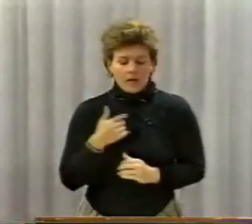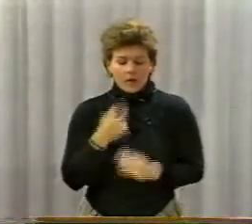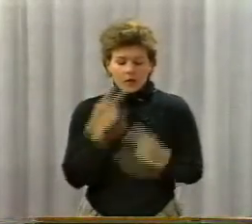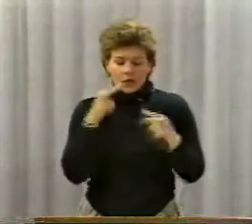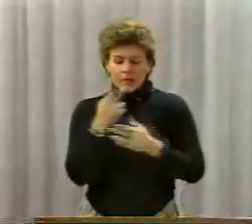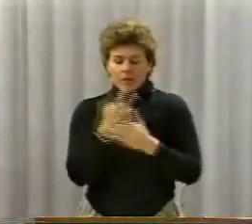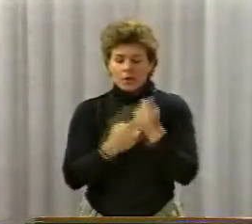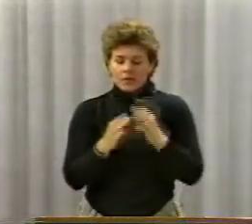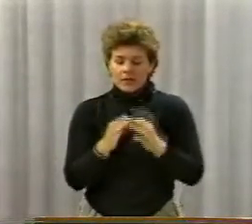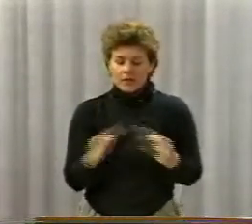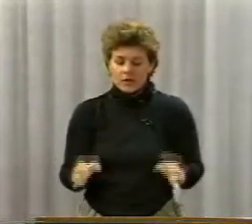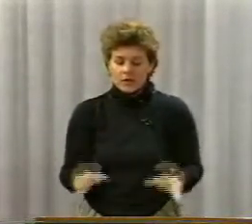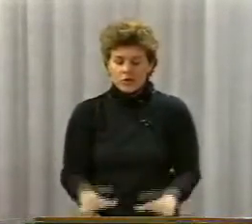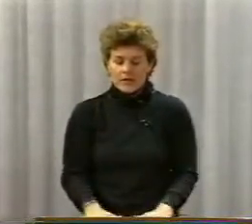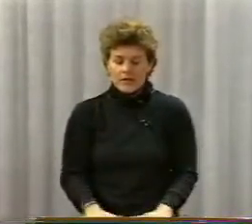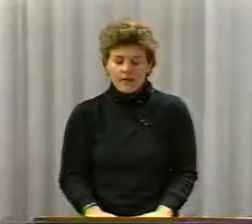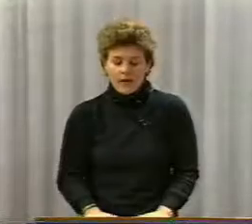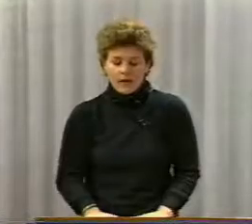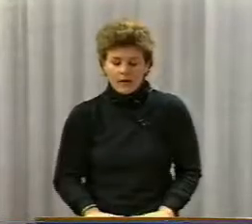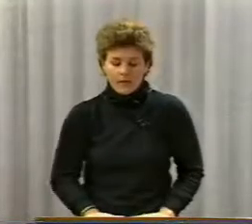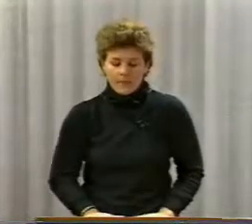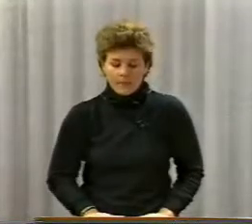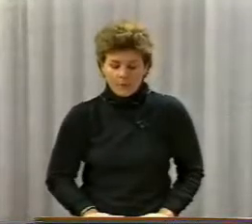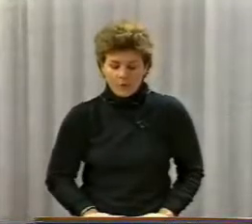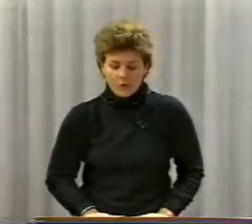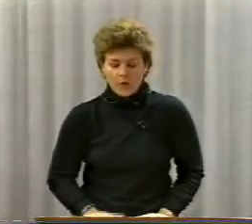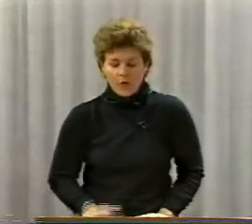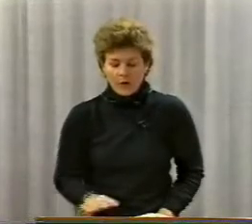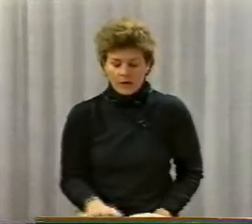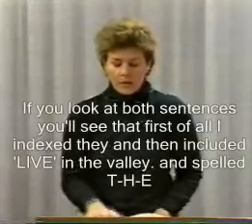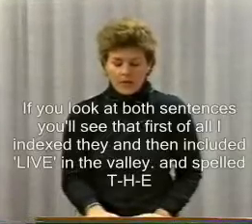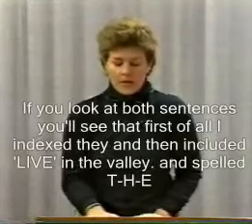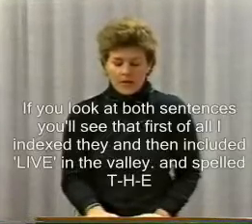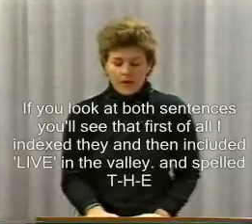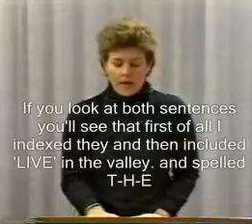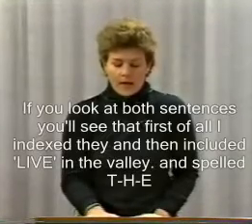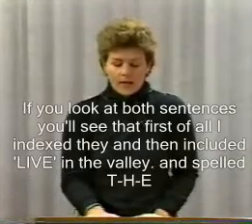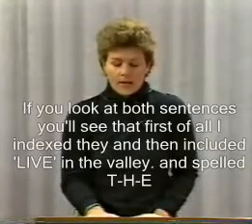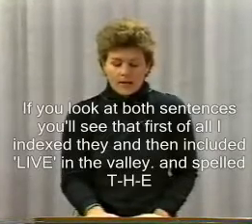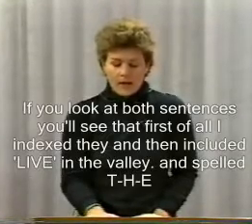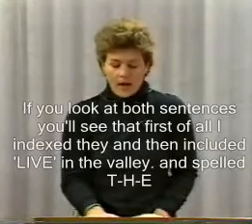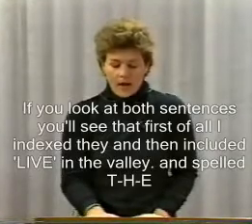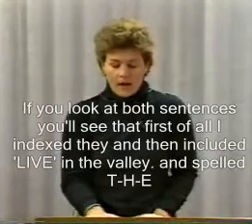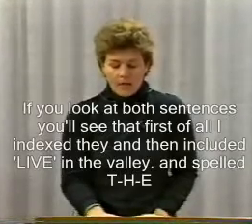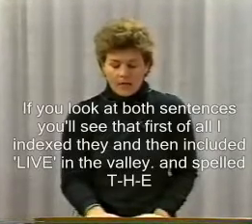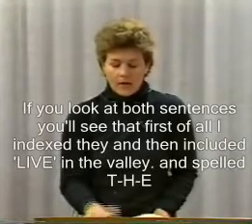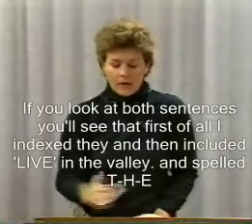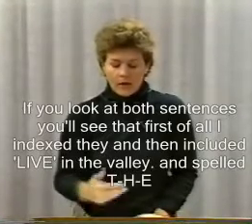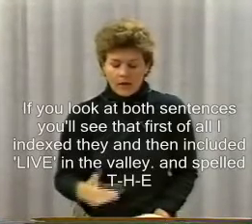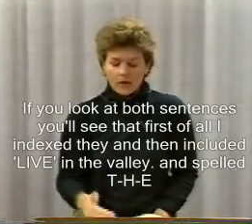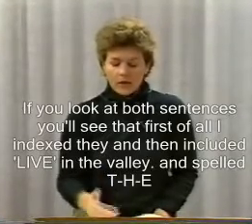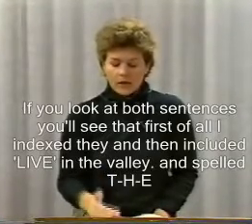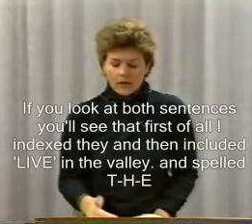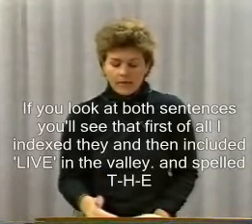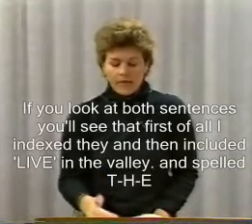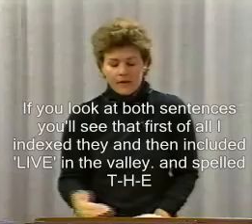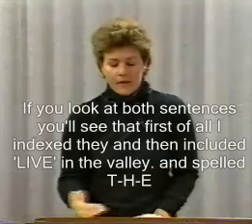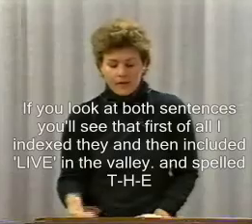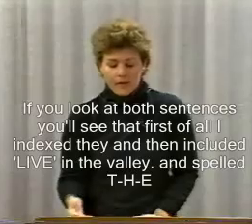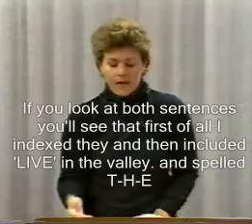If you look at both sentences, you'll see that, first of all, in PSC that I indexed they and then included live in the